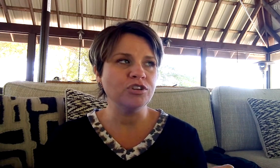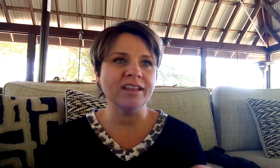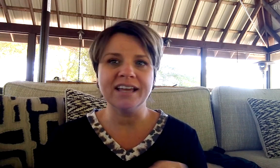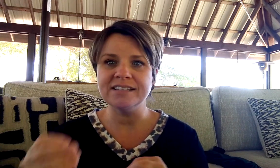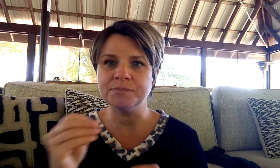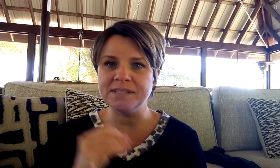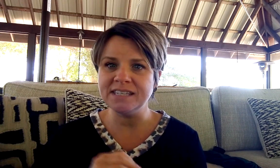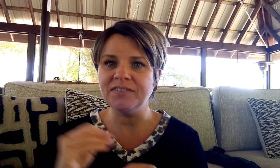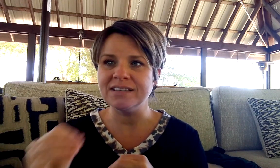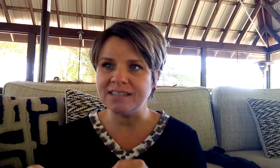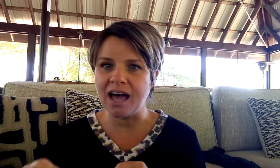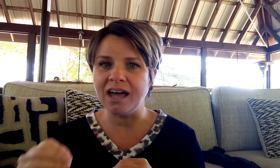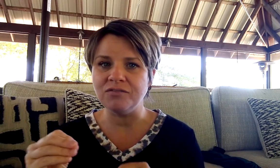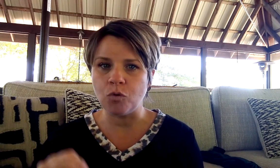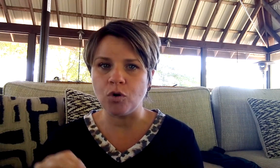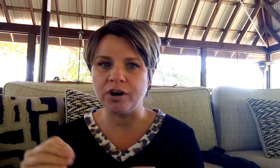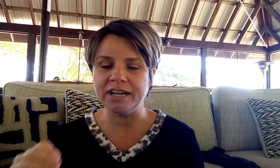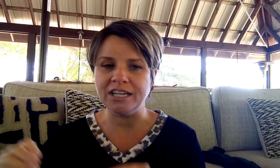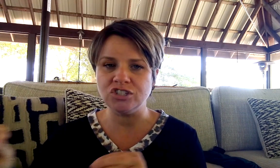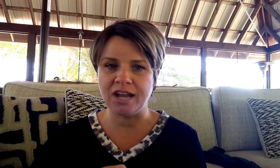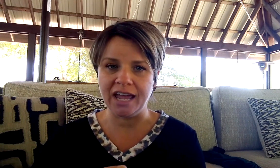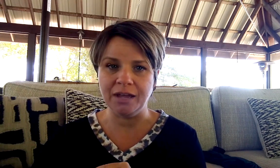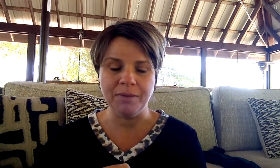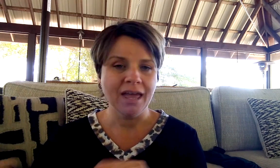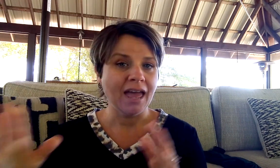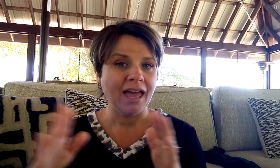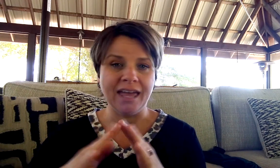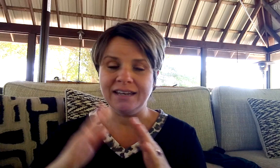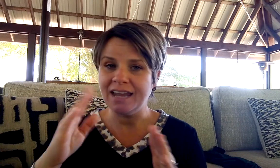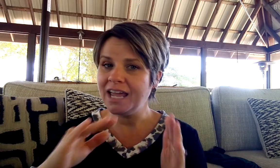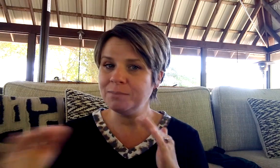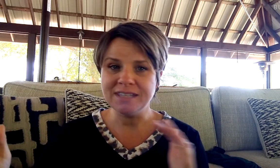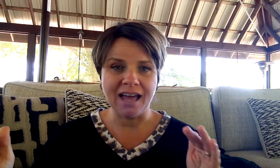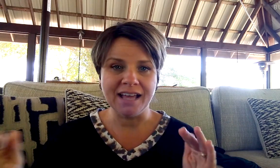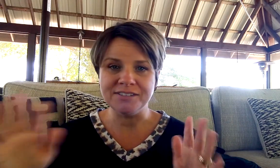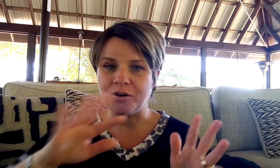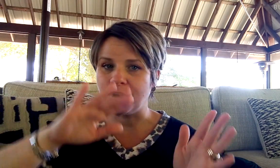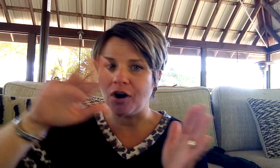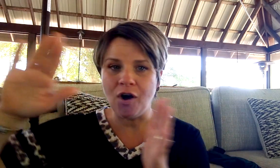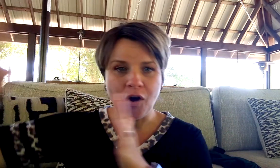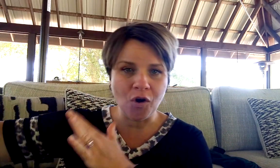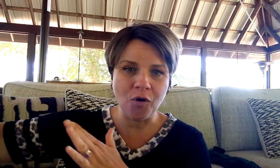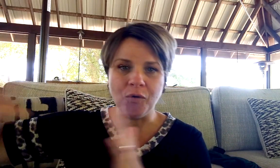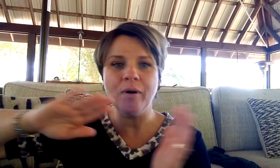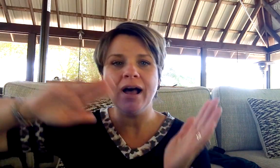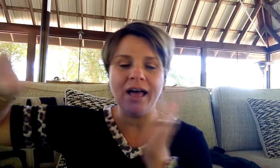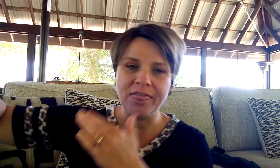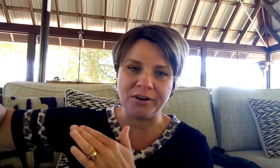like a specific sign for each name. And name signs are a whole